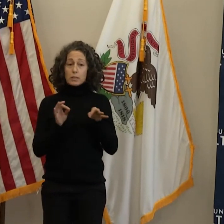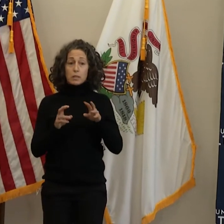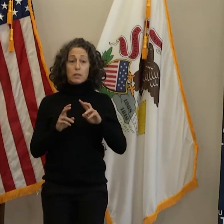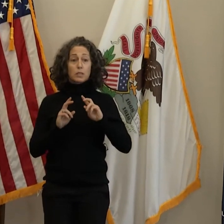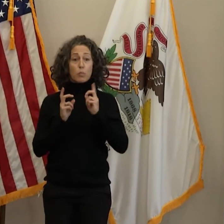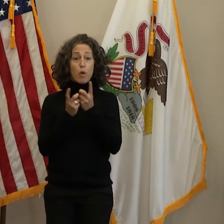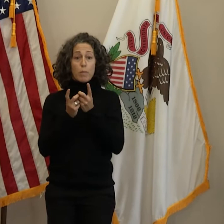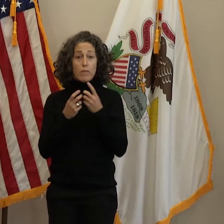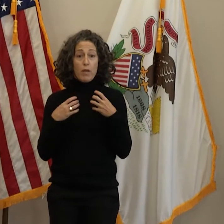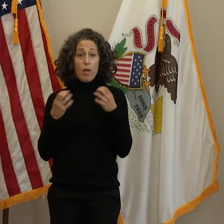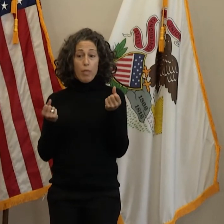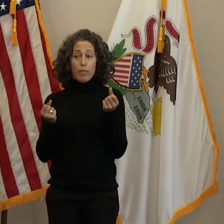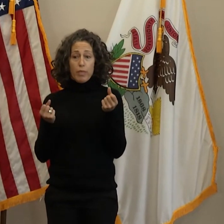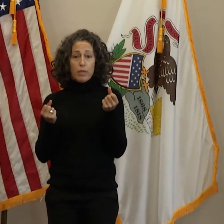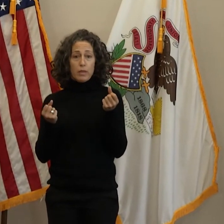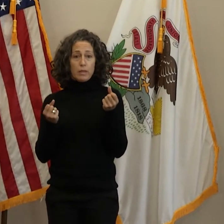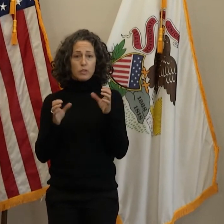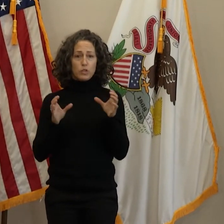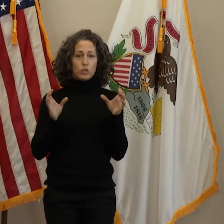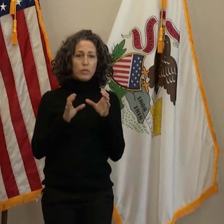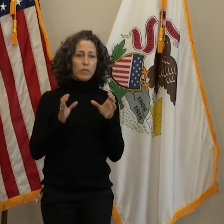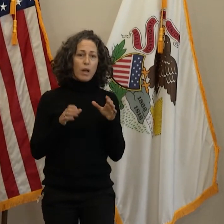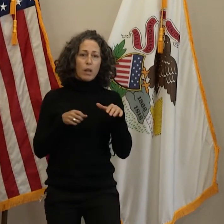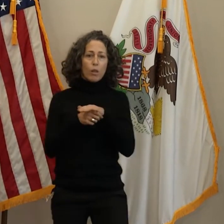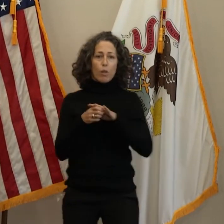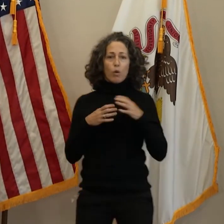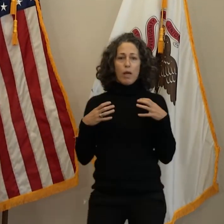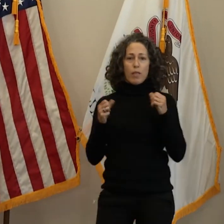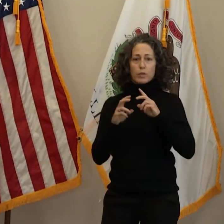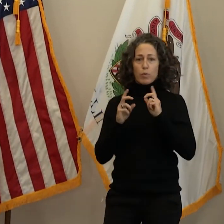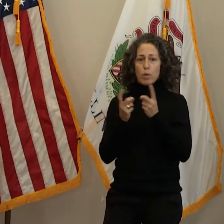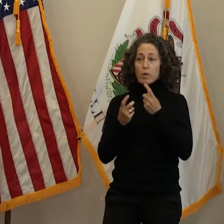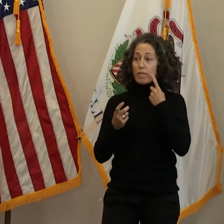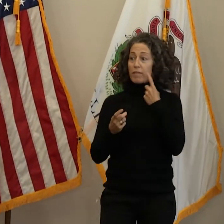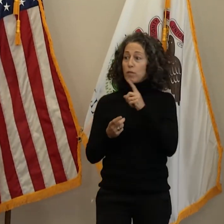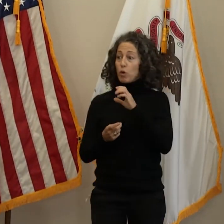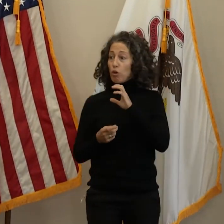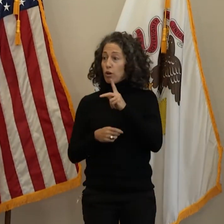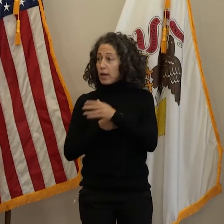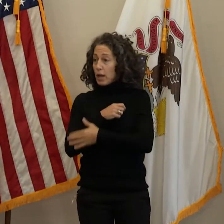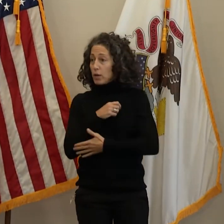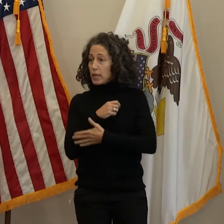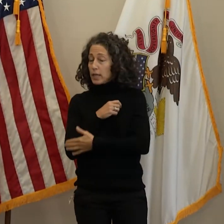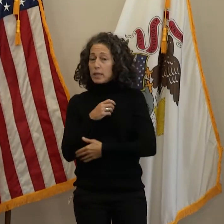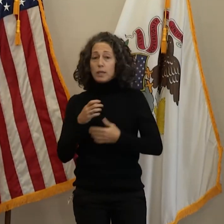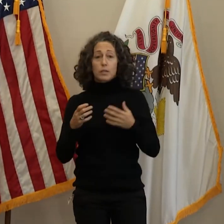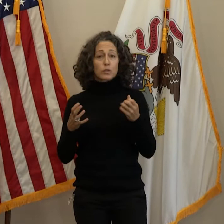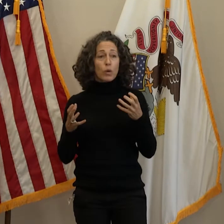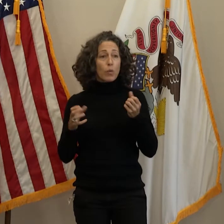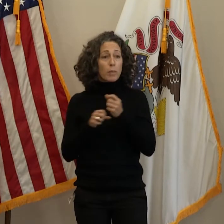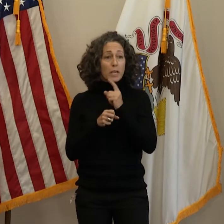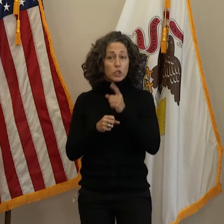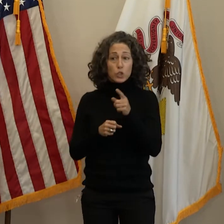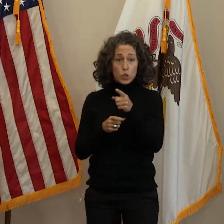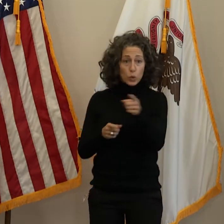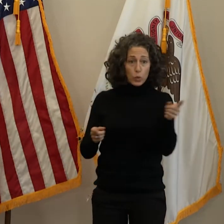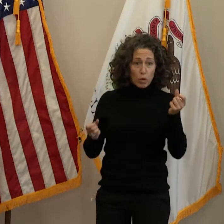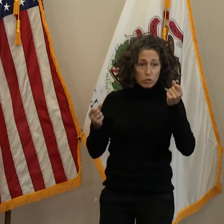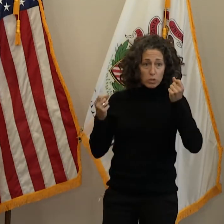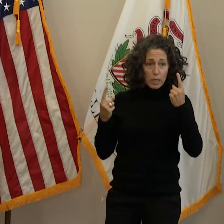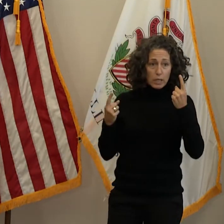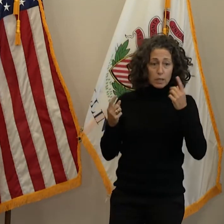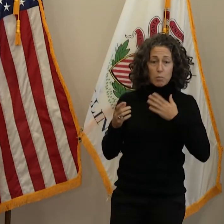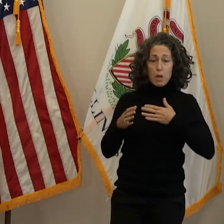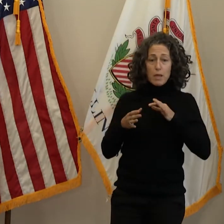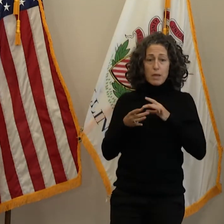the state-certified local public health department for Suburban Cook County. So I want to ensure viewers understand that all of my